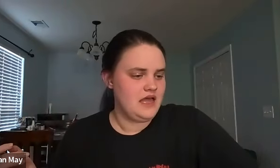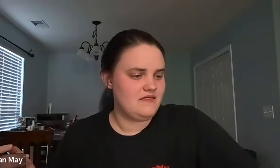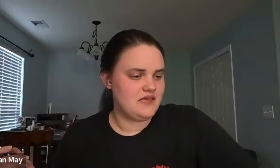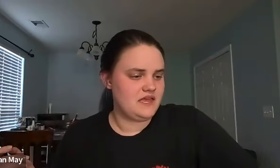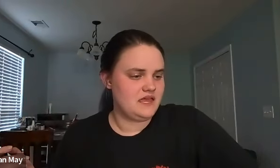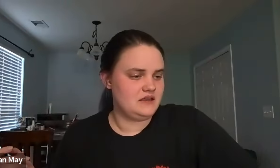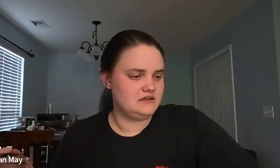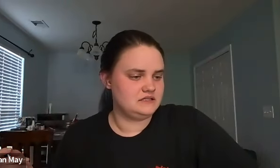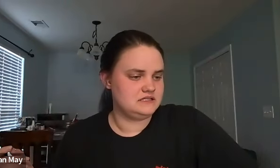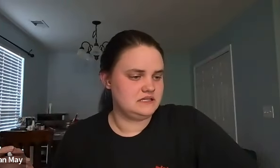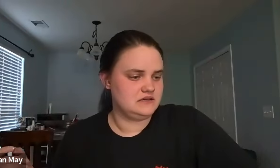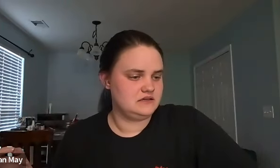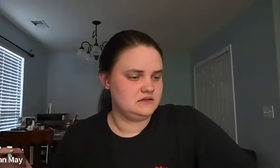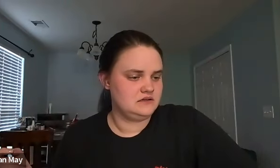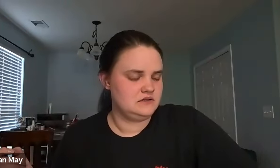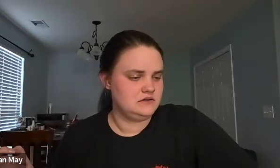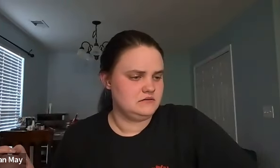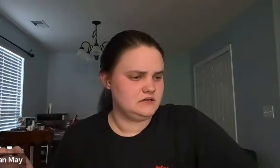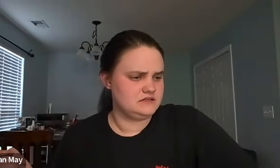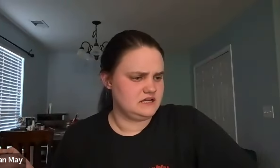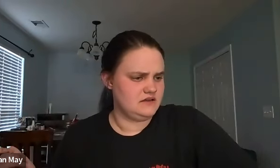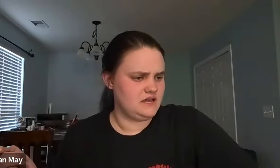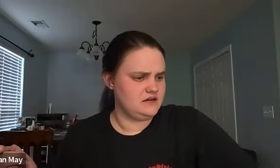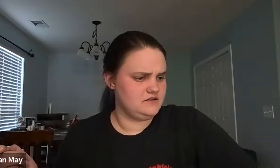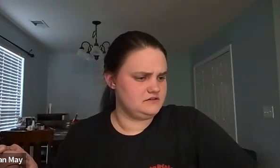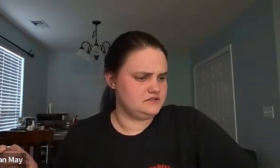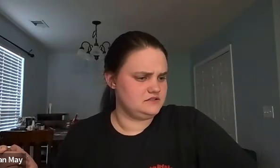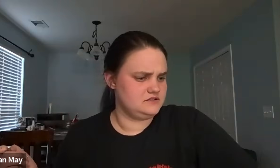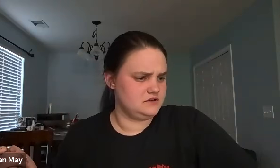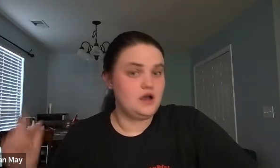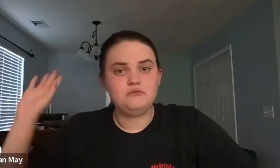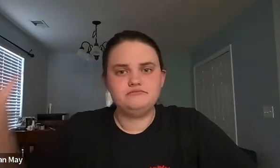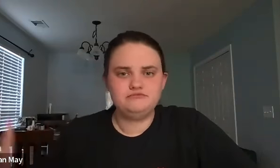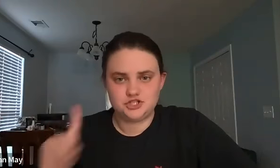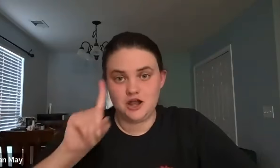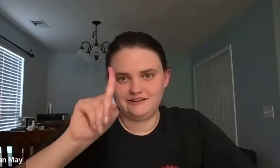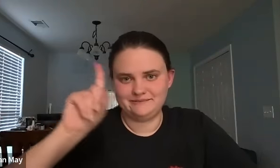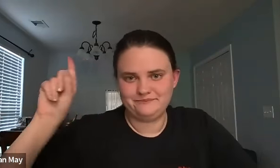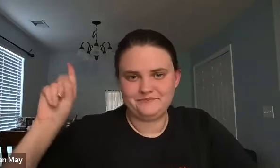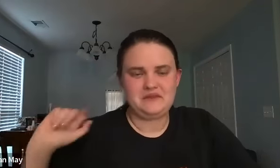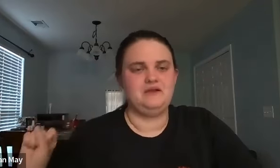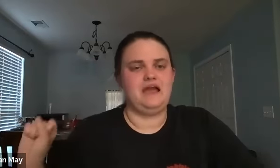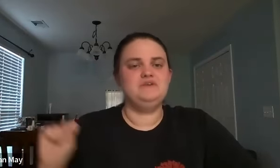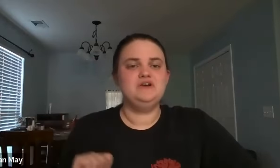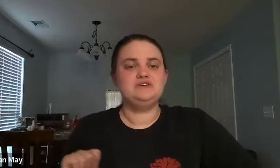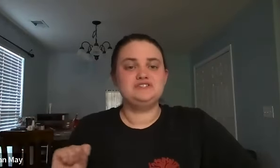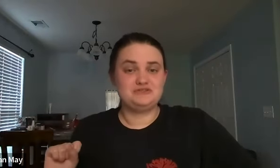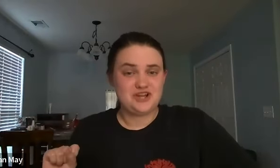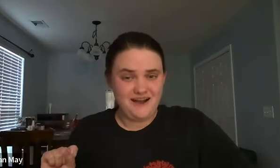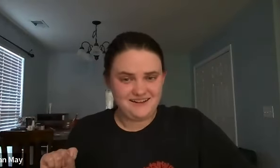And then let's see, what else did I have? I had another dessert. Oh, chocolate. Okay, so